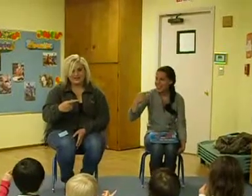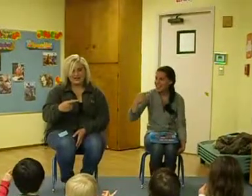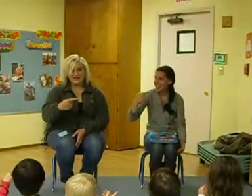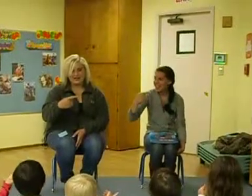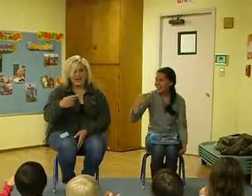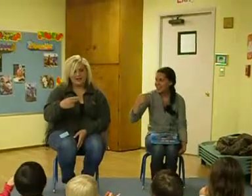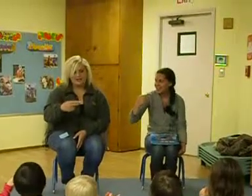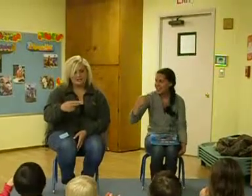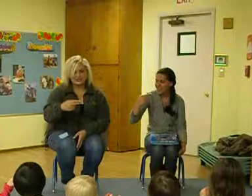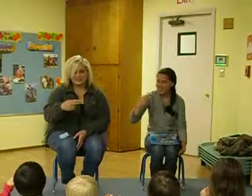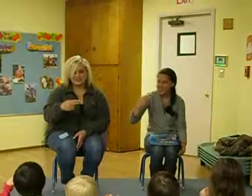H.